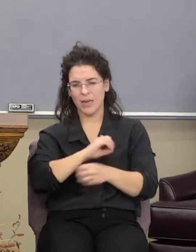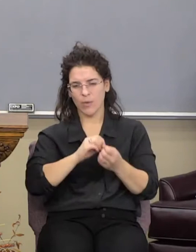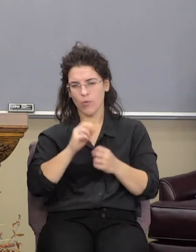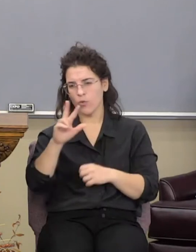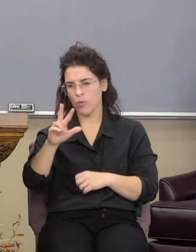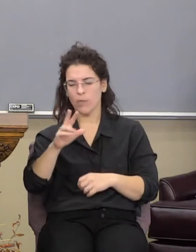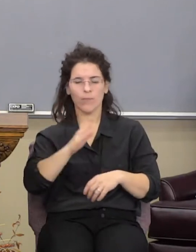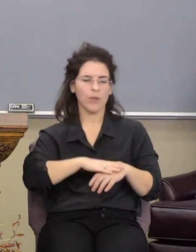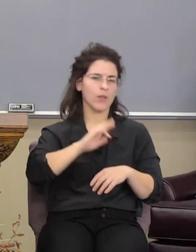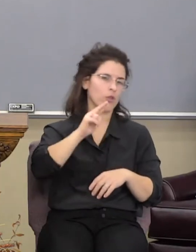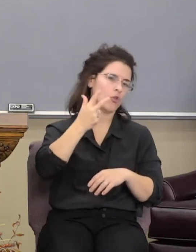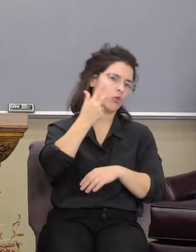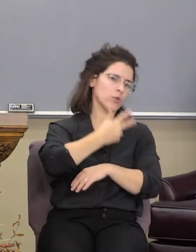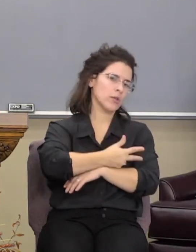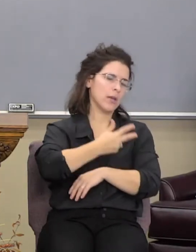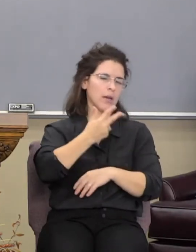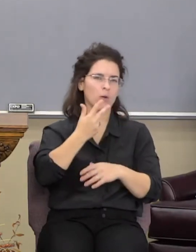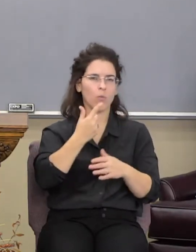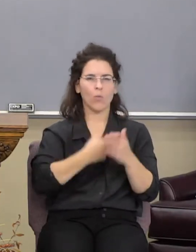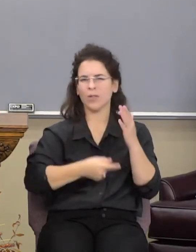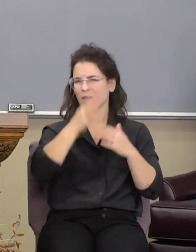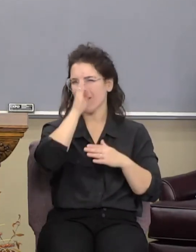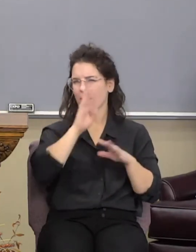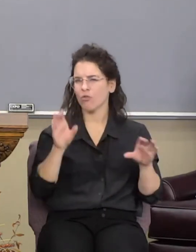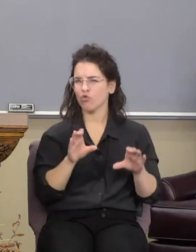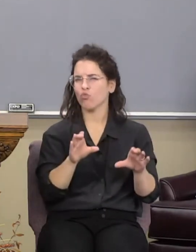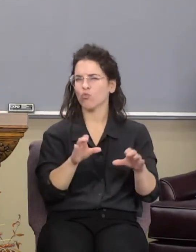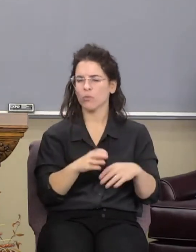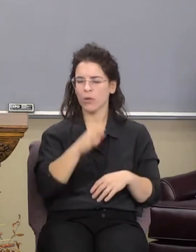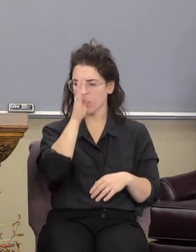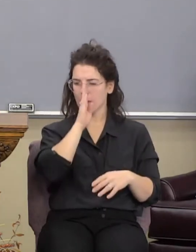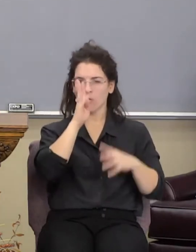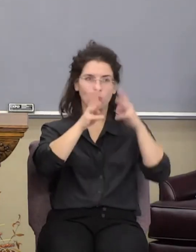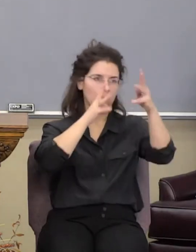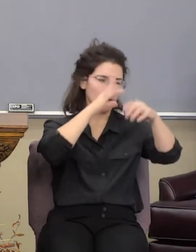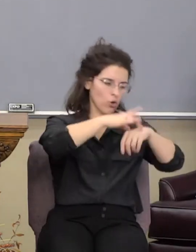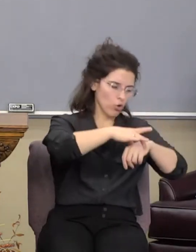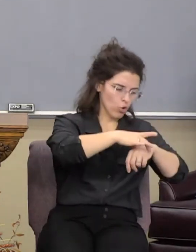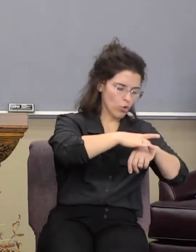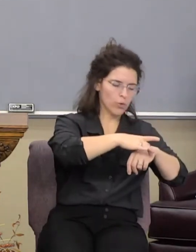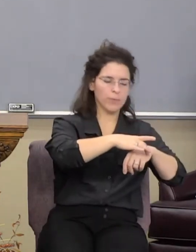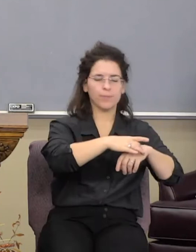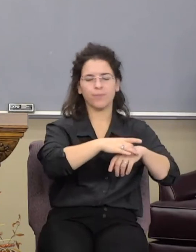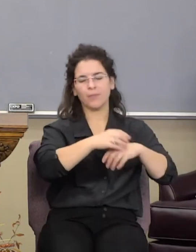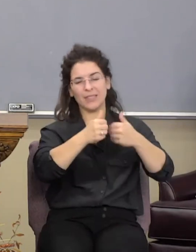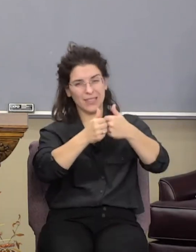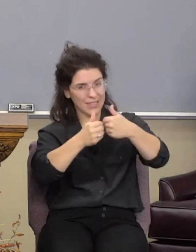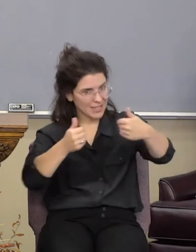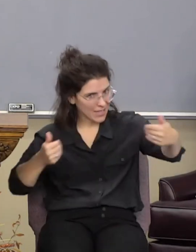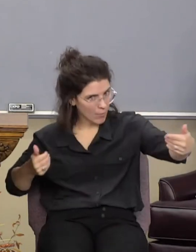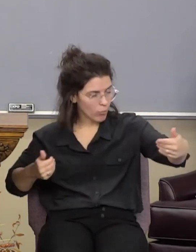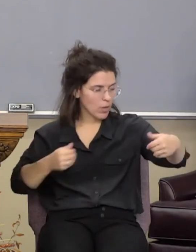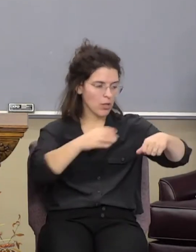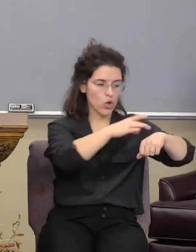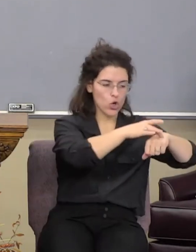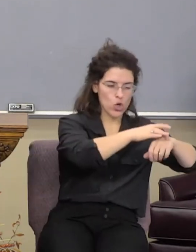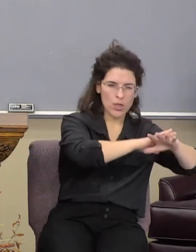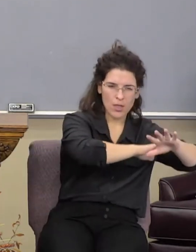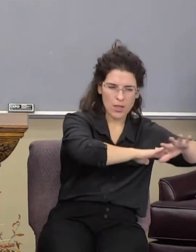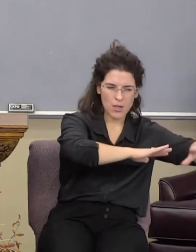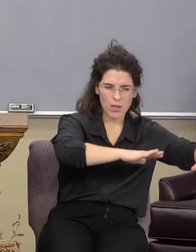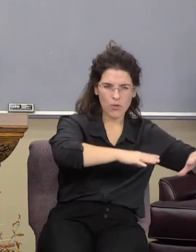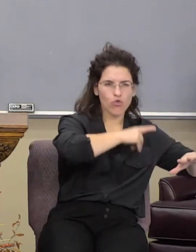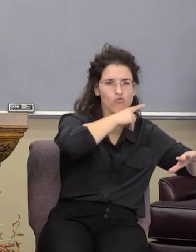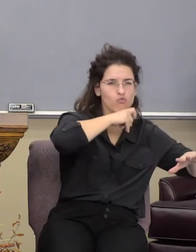third day, you know what God did? God created the earth. He separated the earth, the